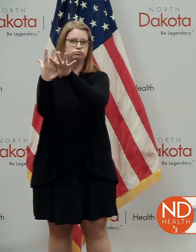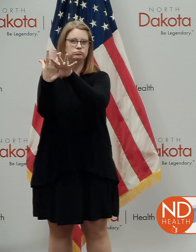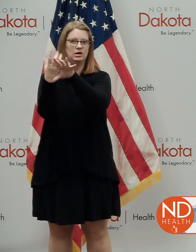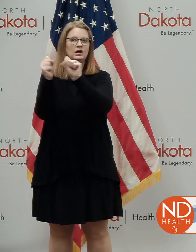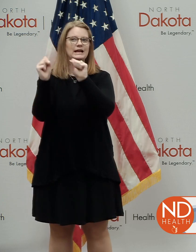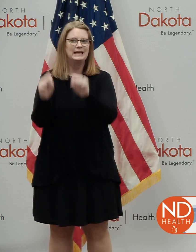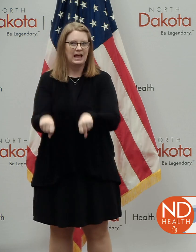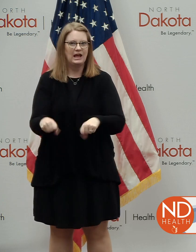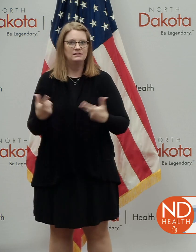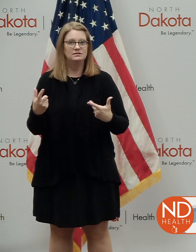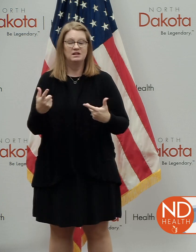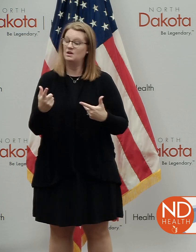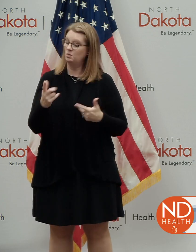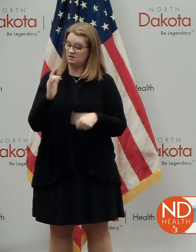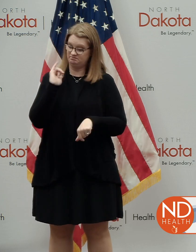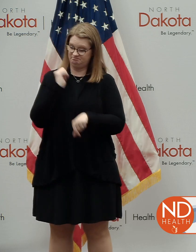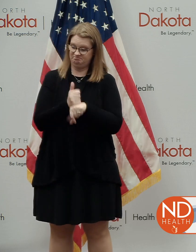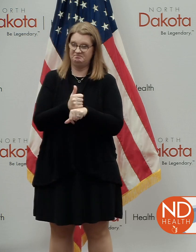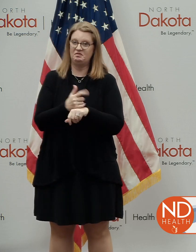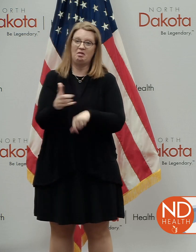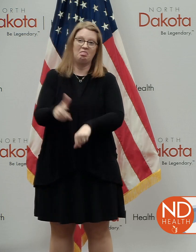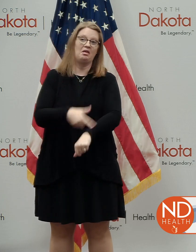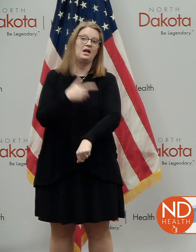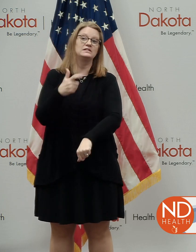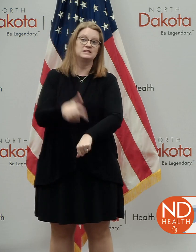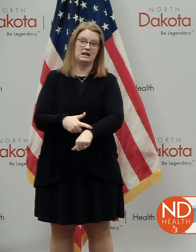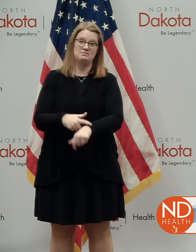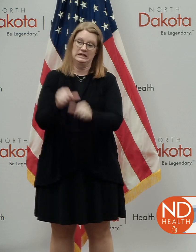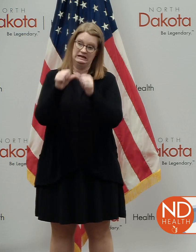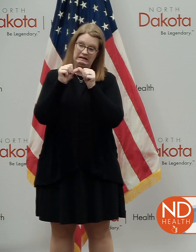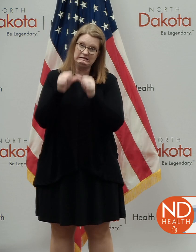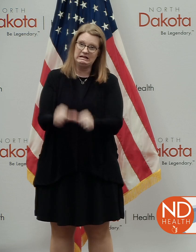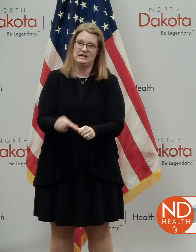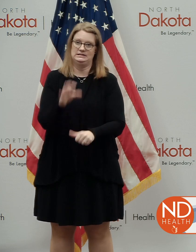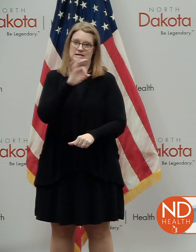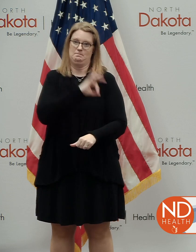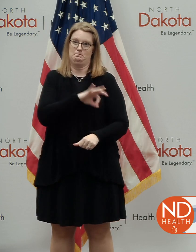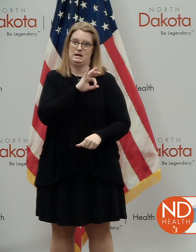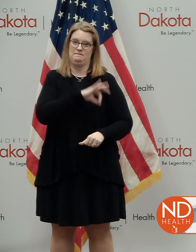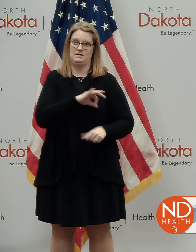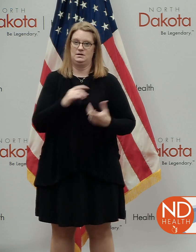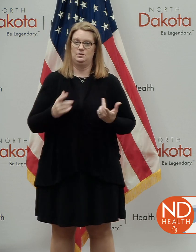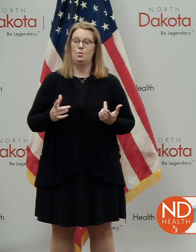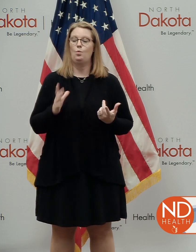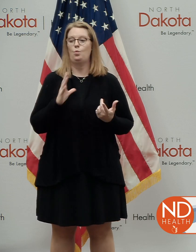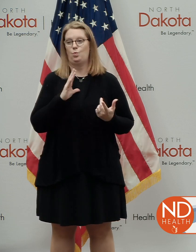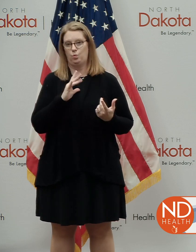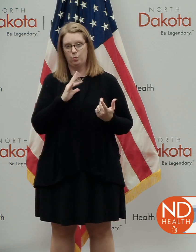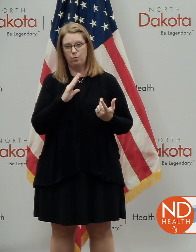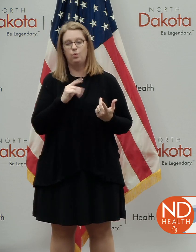be with us for a long, long time. That will have a lasting benefit, and that will be